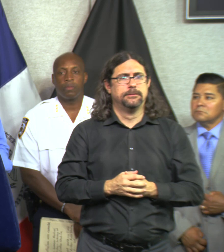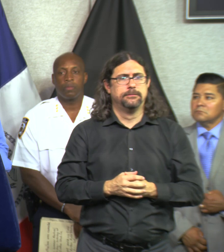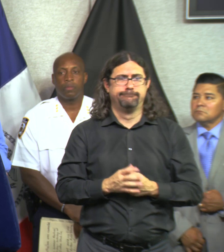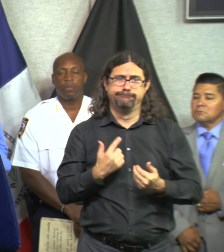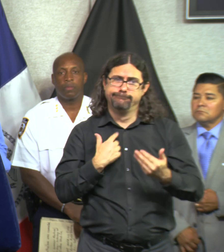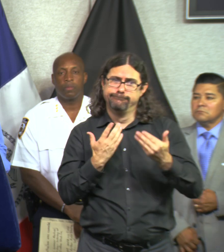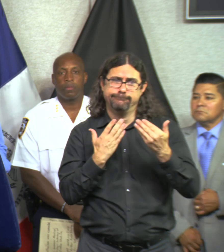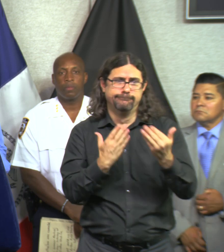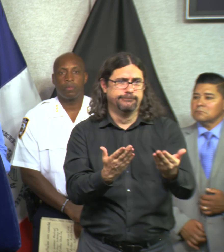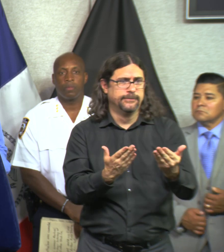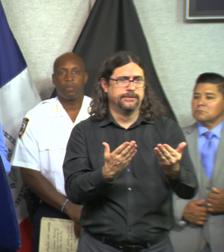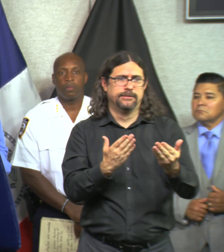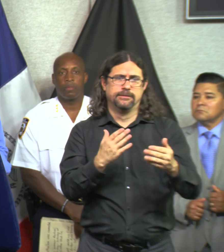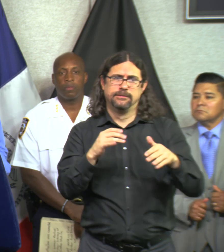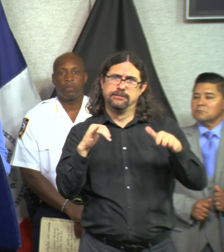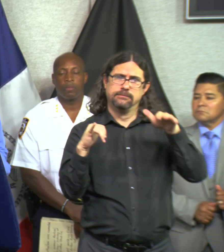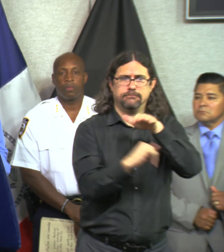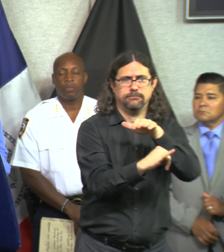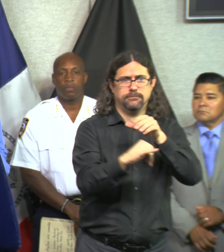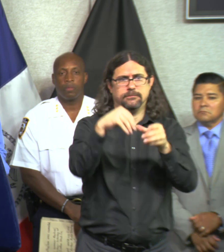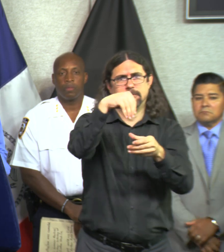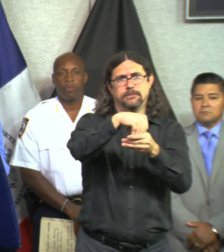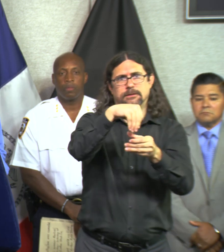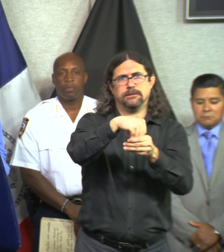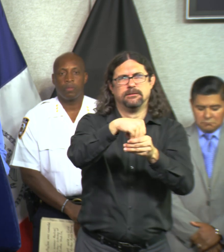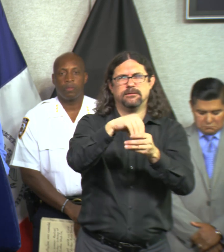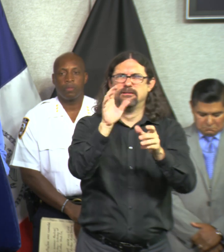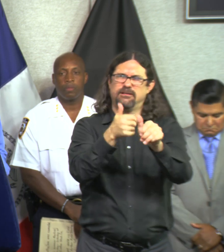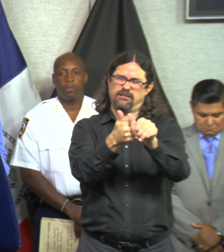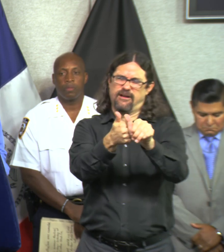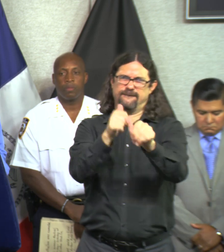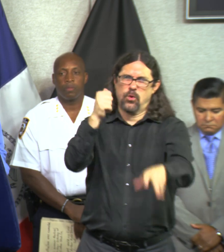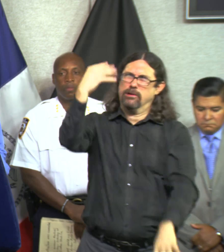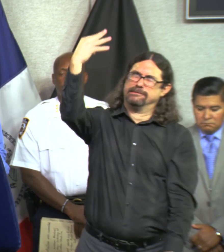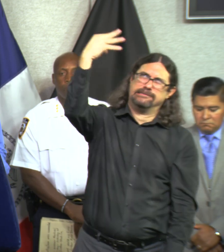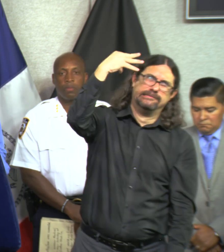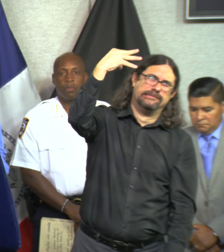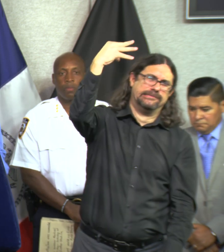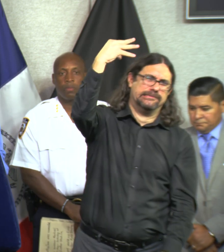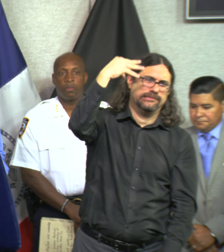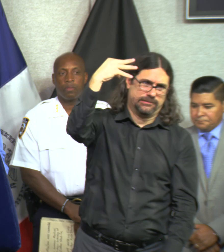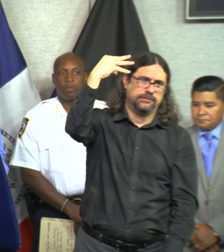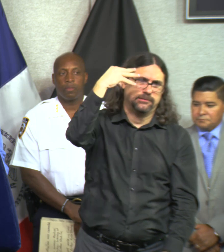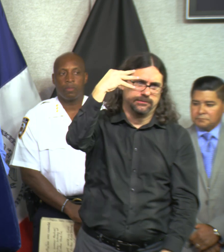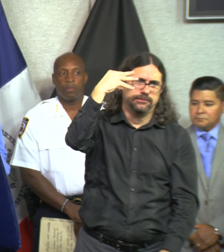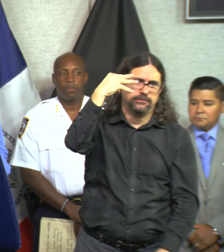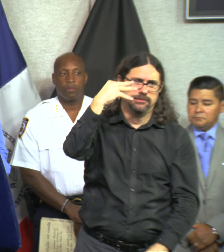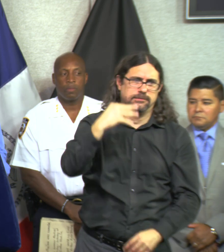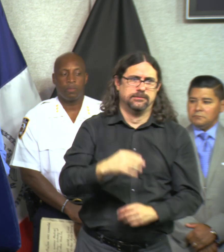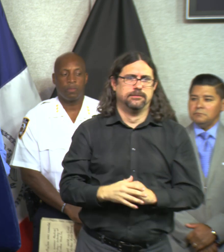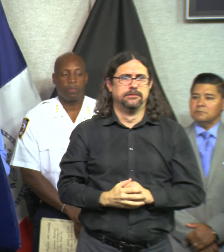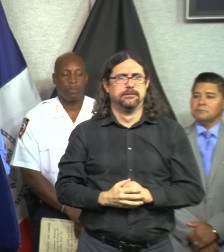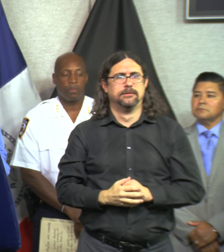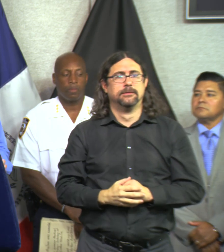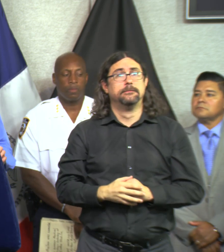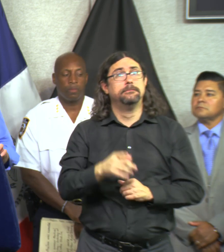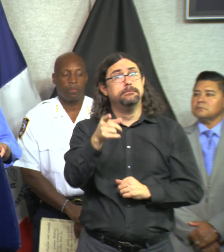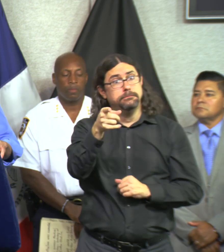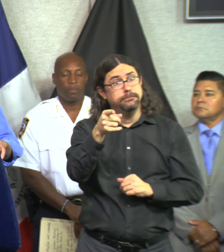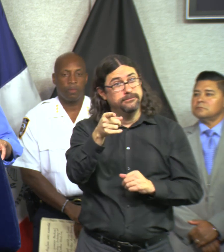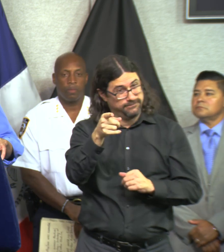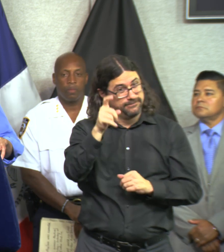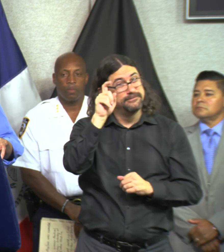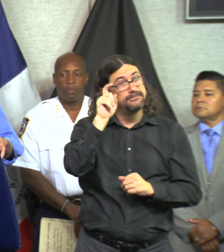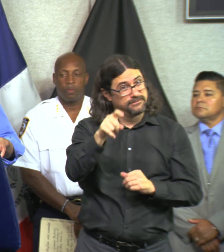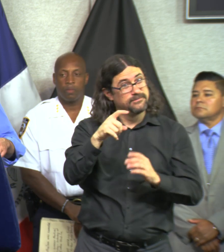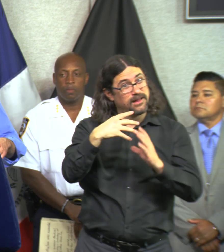If you do have to go outdoors, keep it to a minimum, but if you go out, it's a big difference whether you're in the sun or not. You're going to feel a lot better